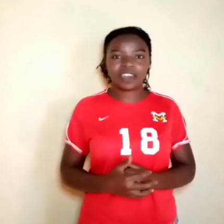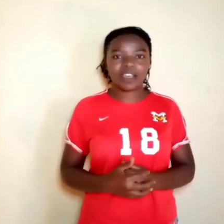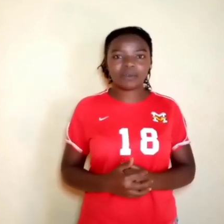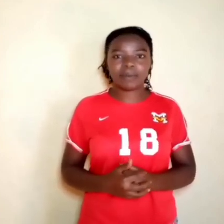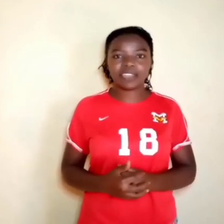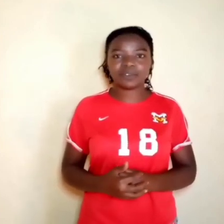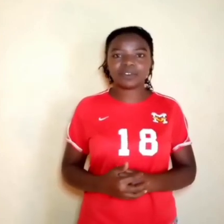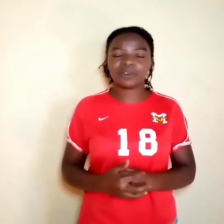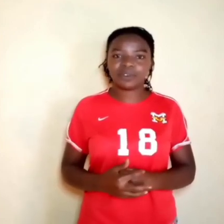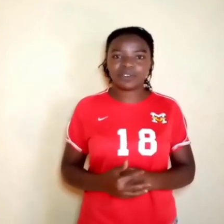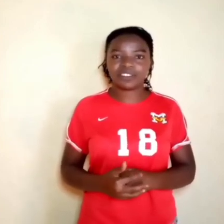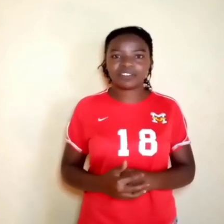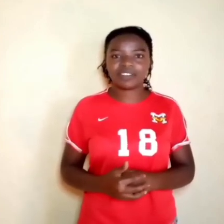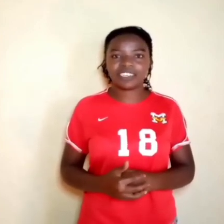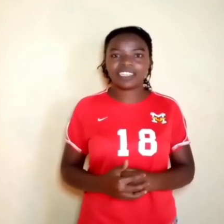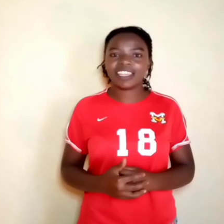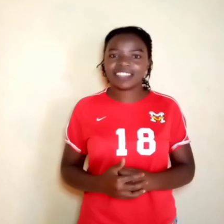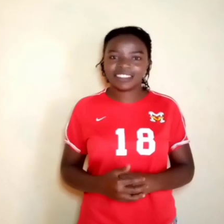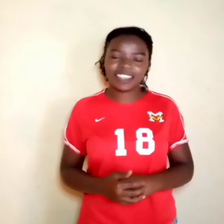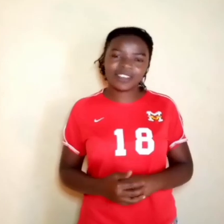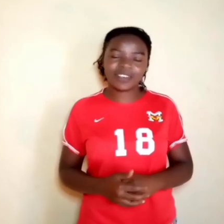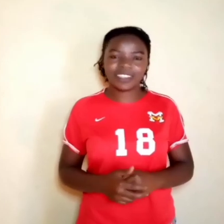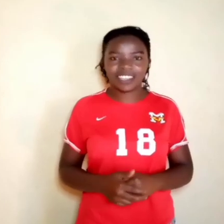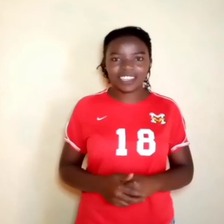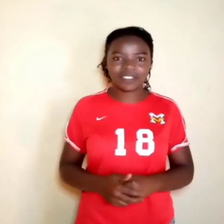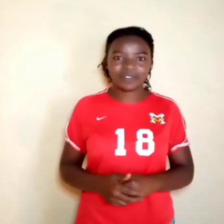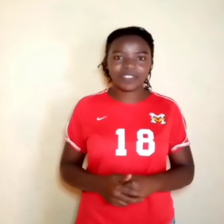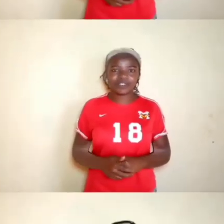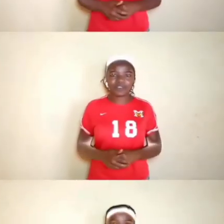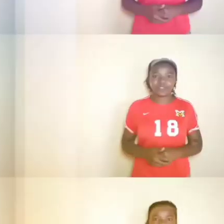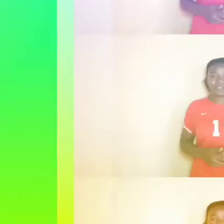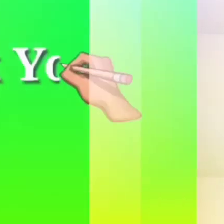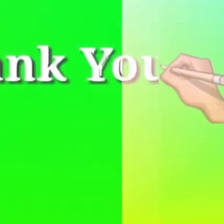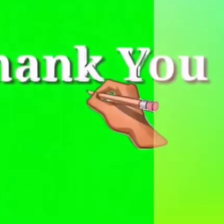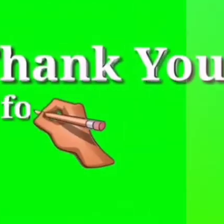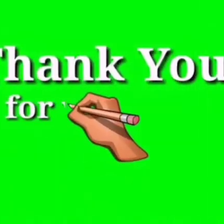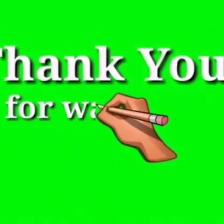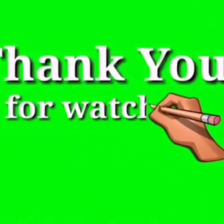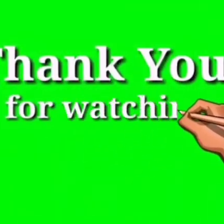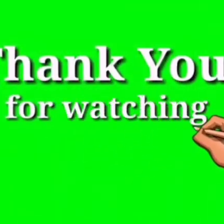round button on your screen. See you in the next video.